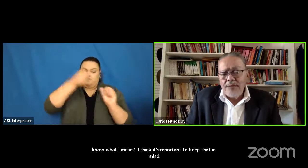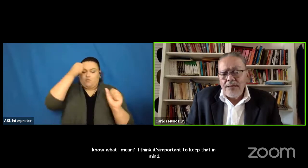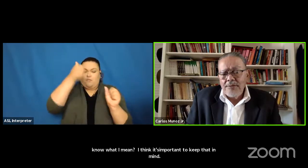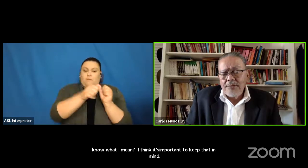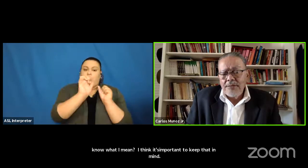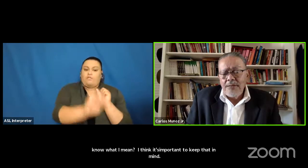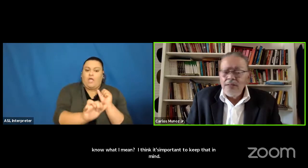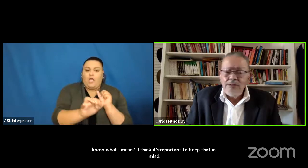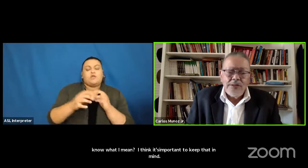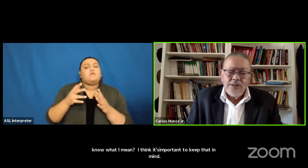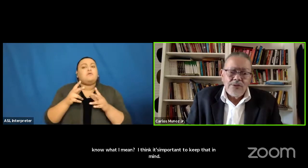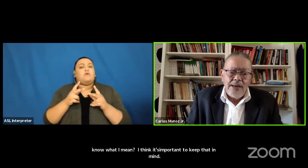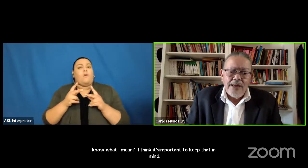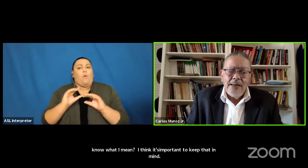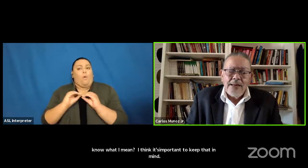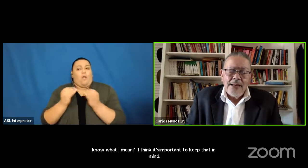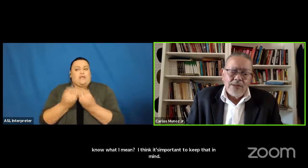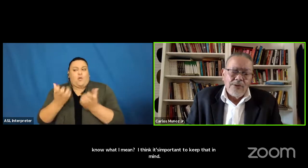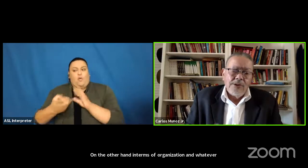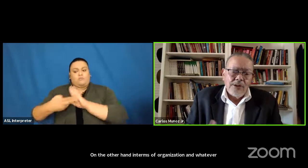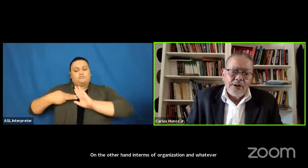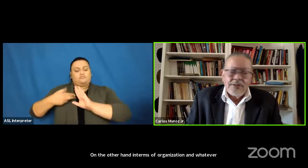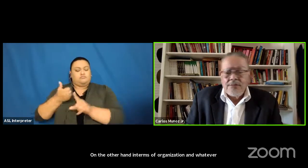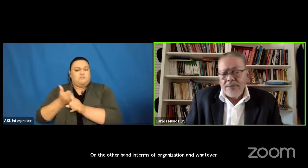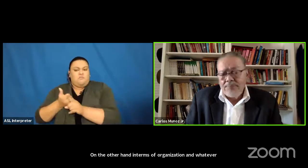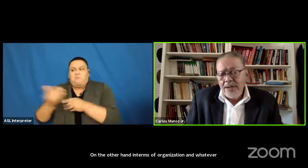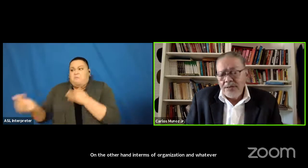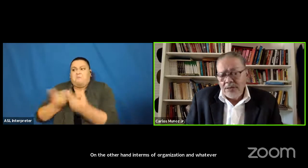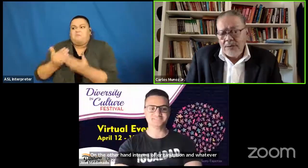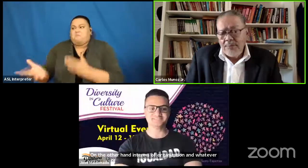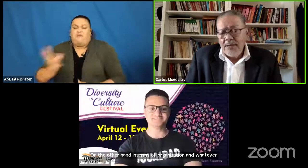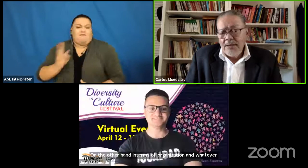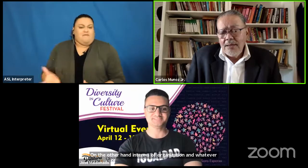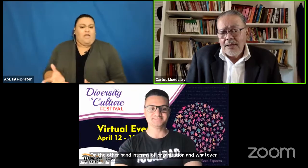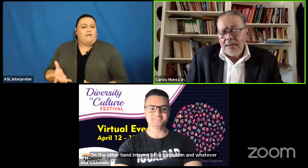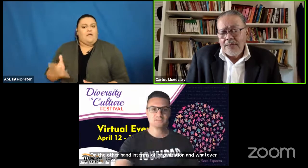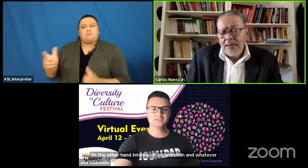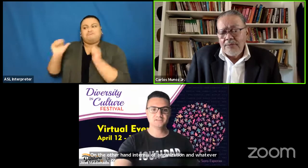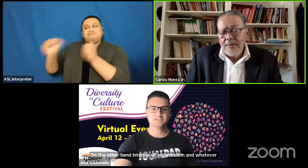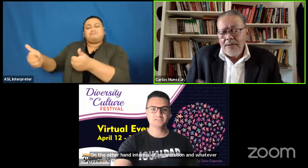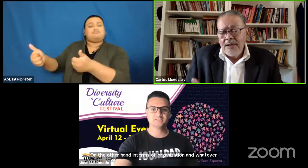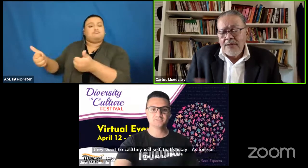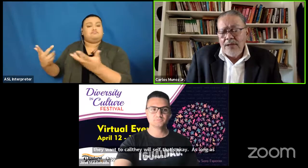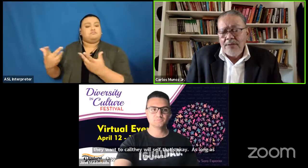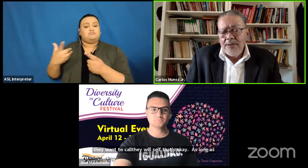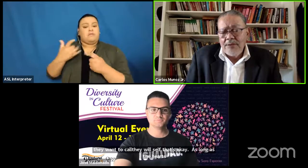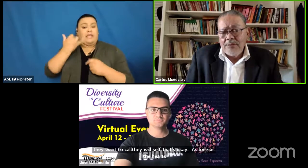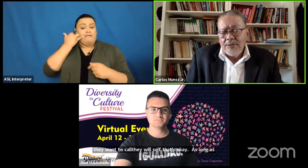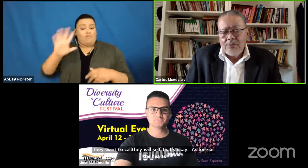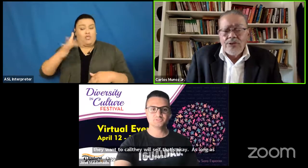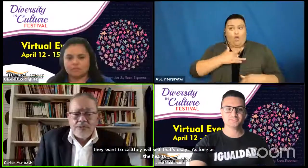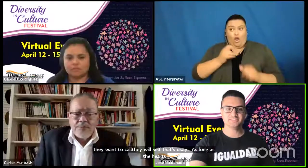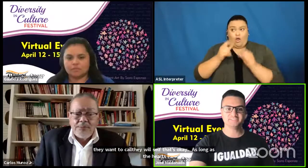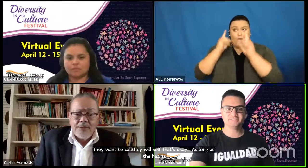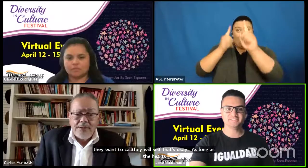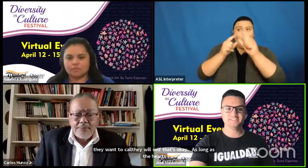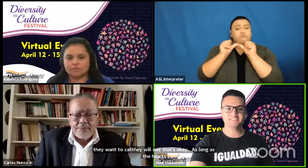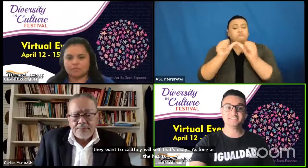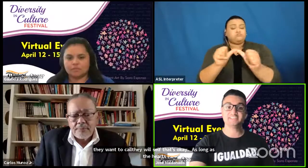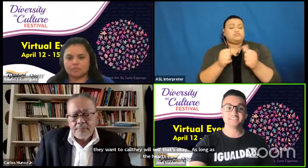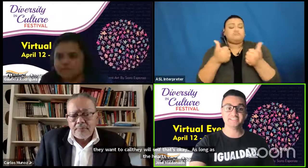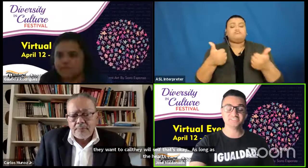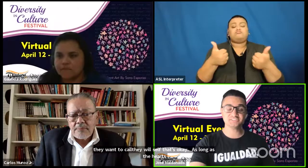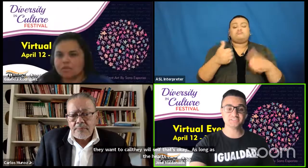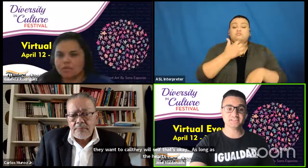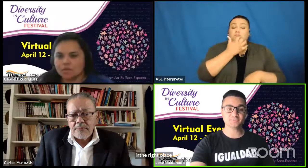call themselves, and that's okay as long as their heart's in the right place. You know what I mean? I don't have any. So